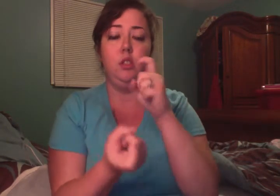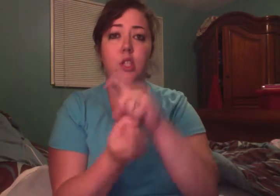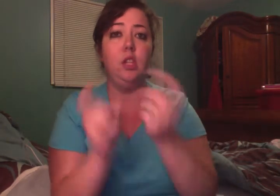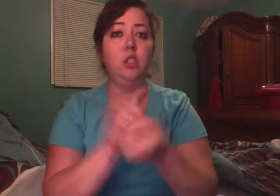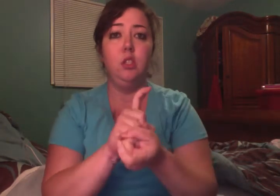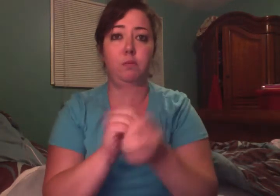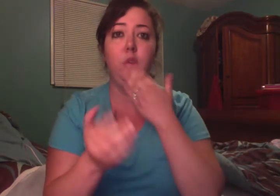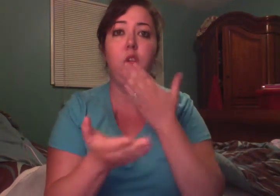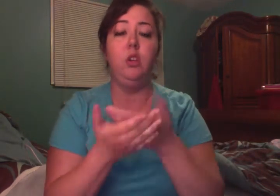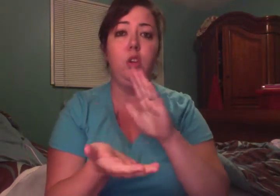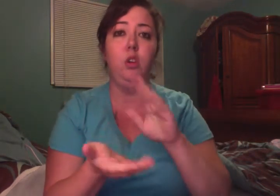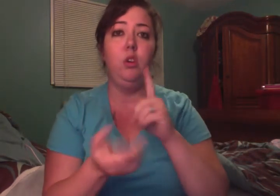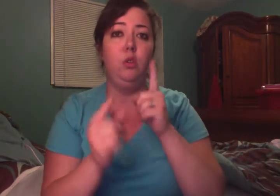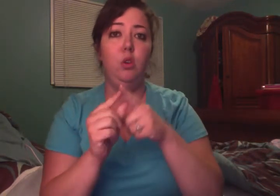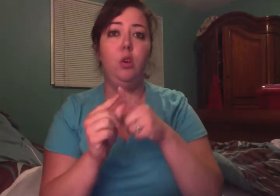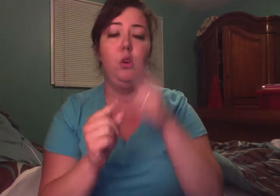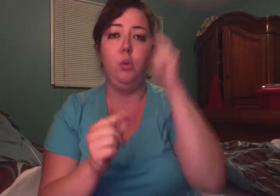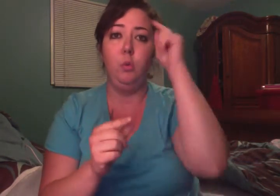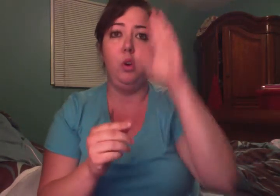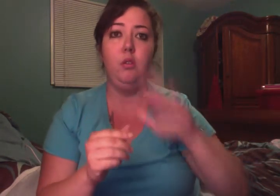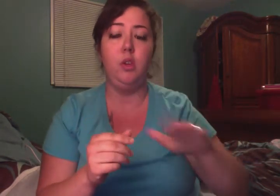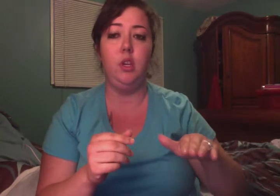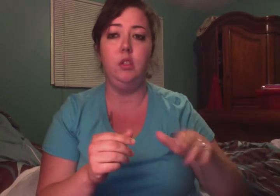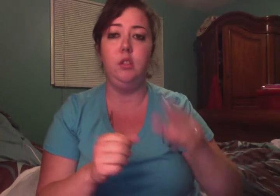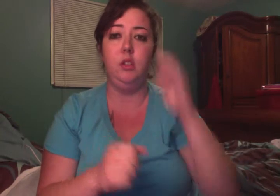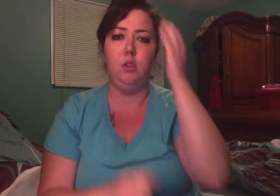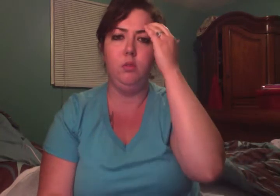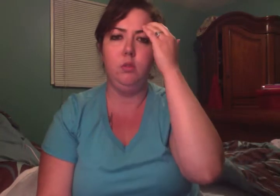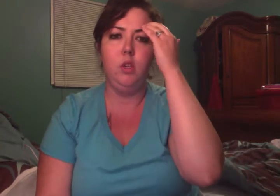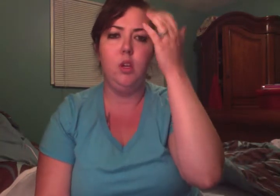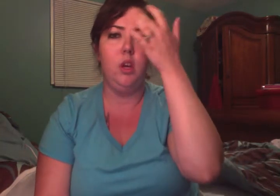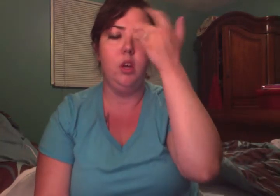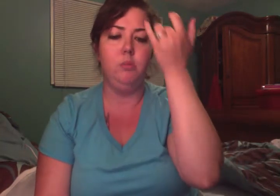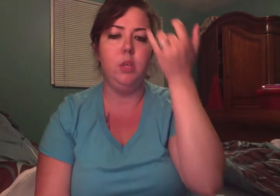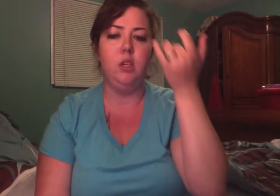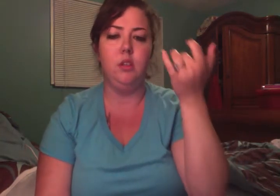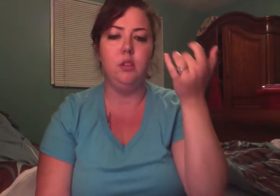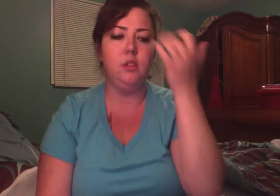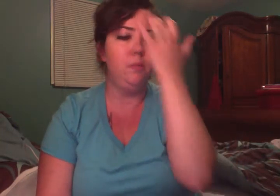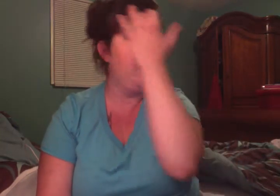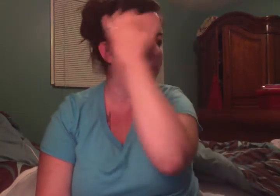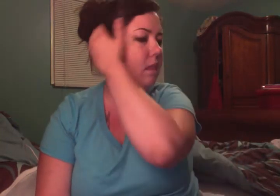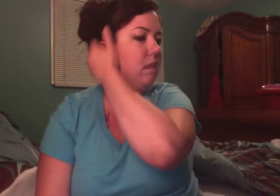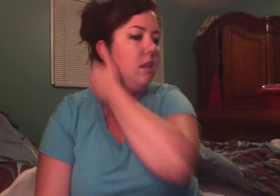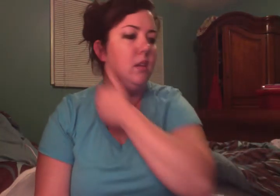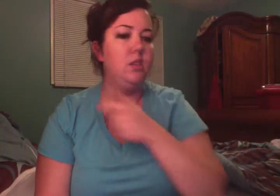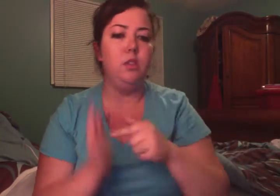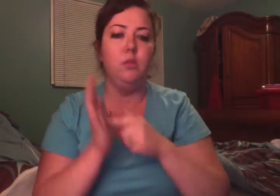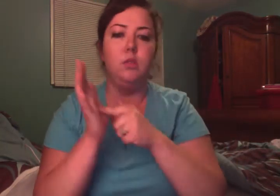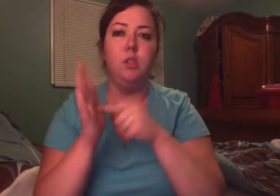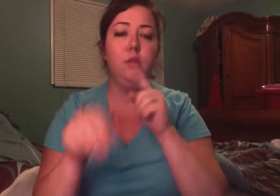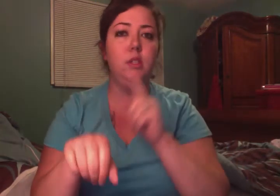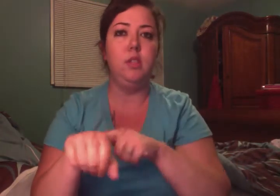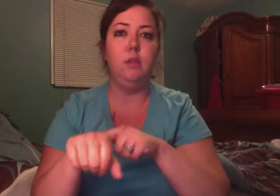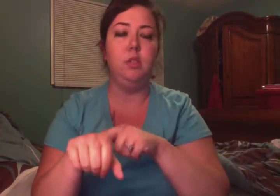is a good word for kids to know because it shows, it's time to